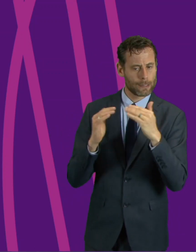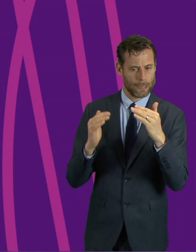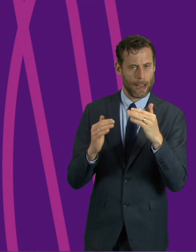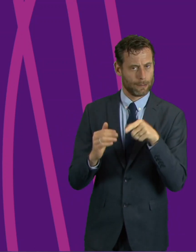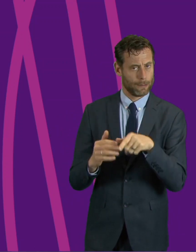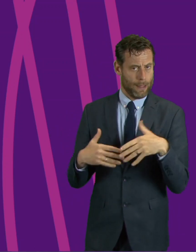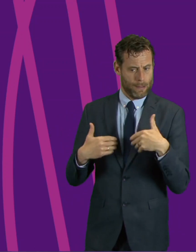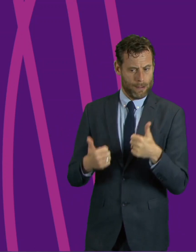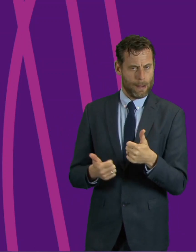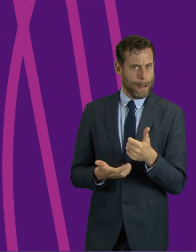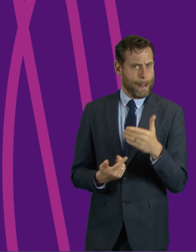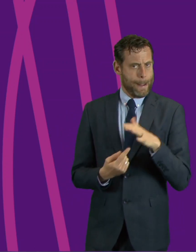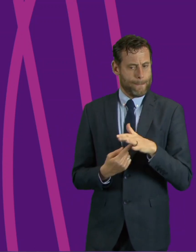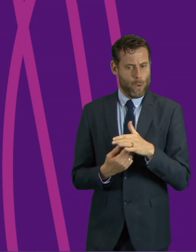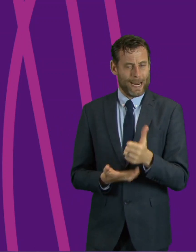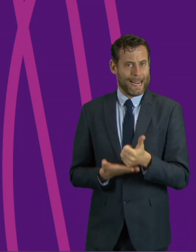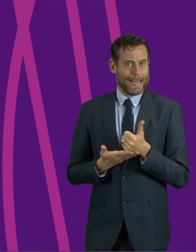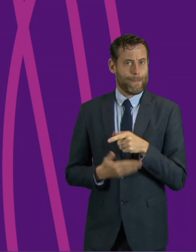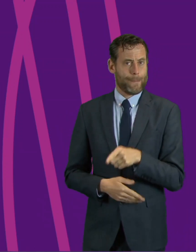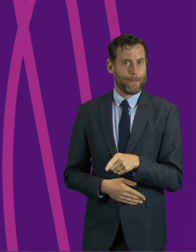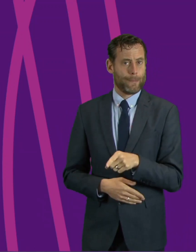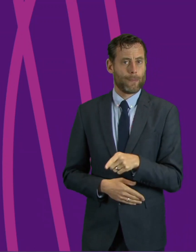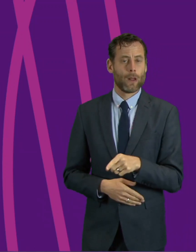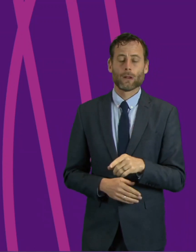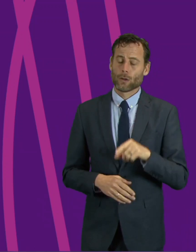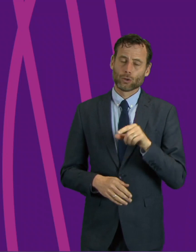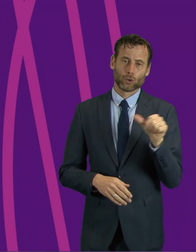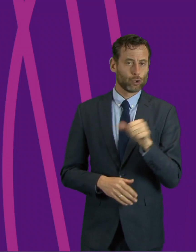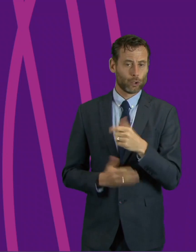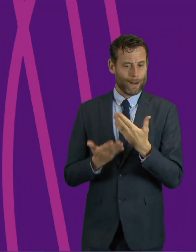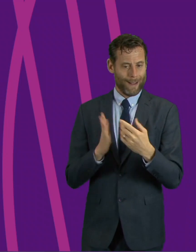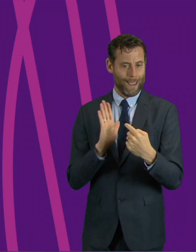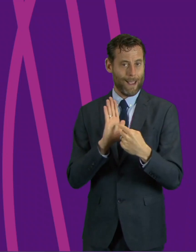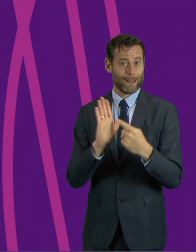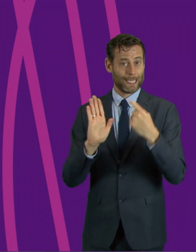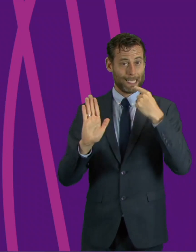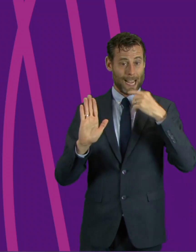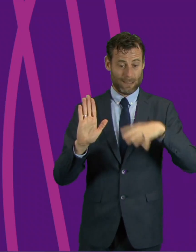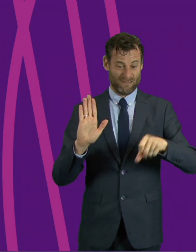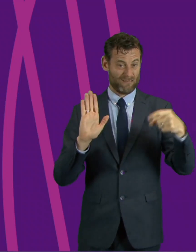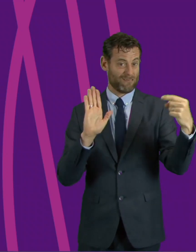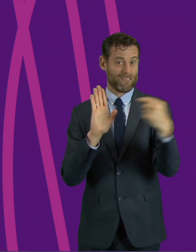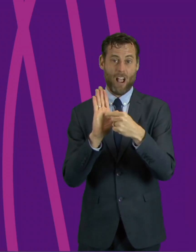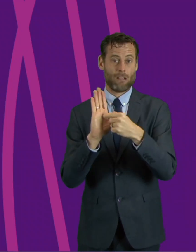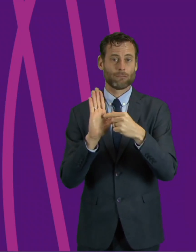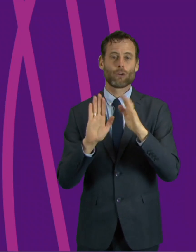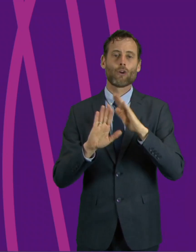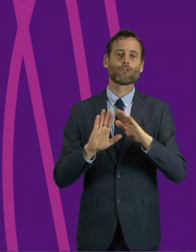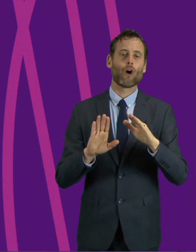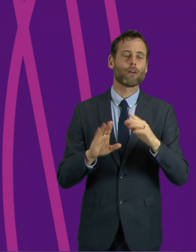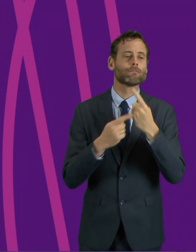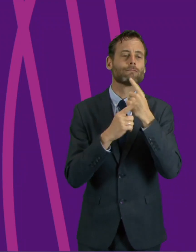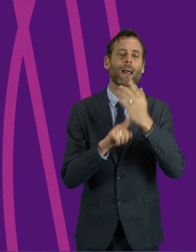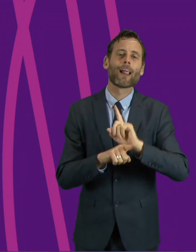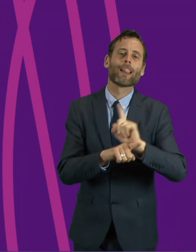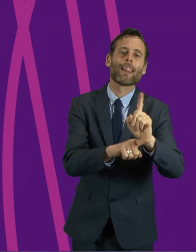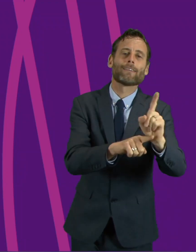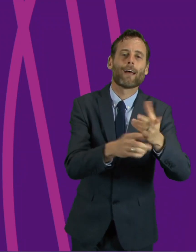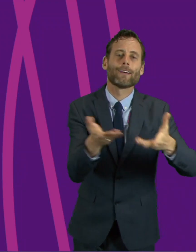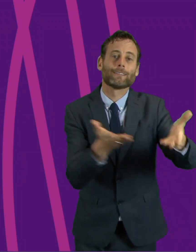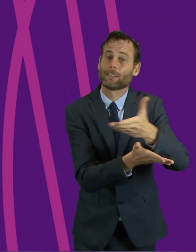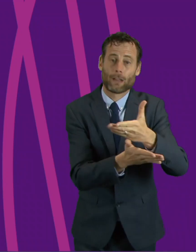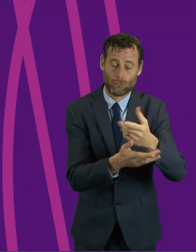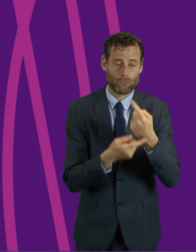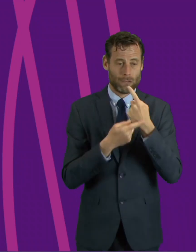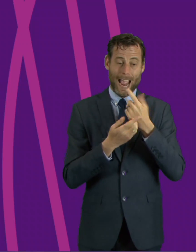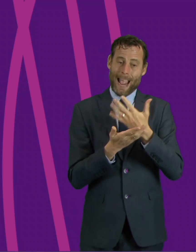preconditions for negotiations, not things that are left to the negotiations themselves. Maurice Corrie, to be followed by